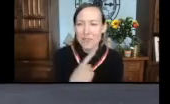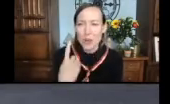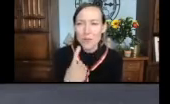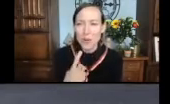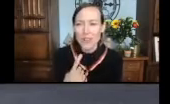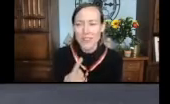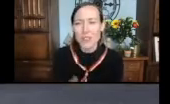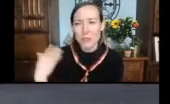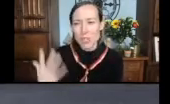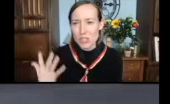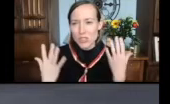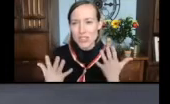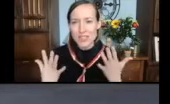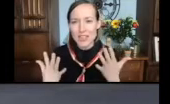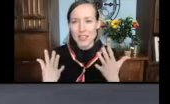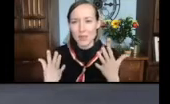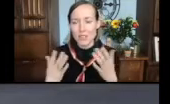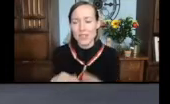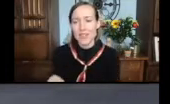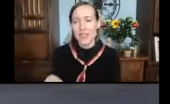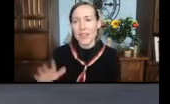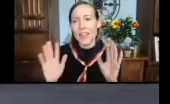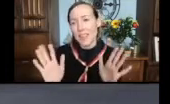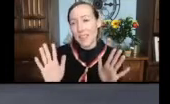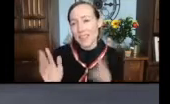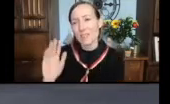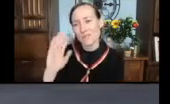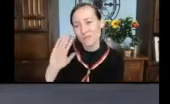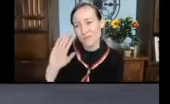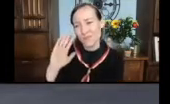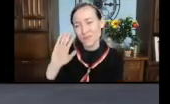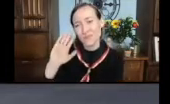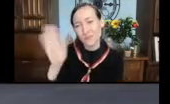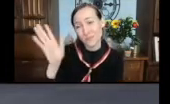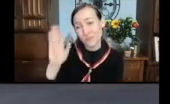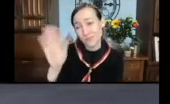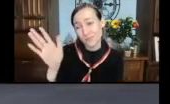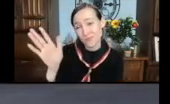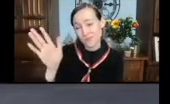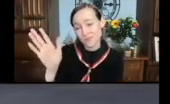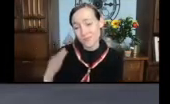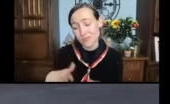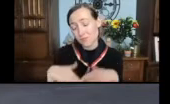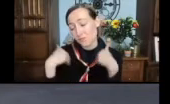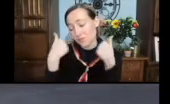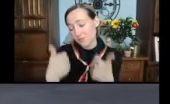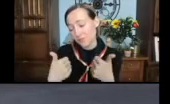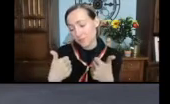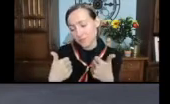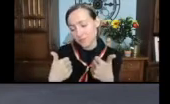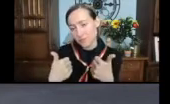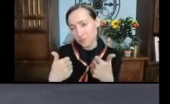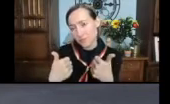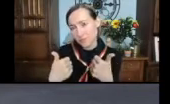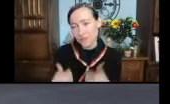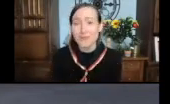have no voice, so I'm just using sign language. Sia, well done. Sia, you've already said it. You said sad.